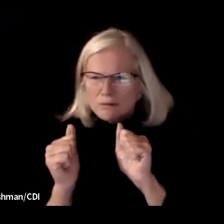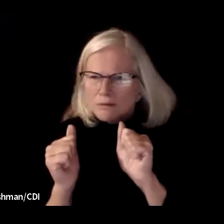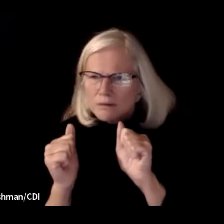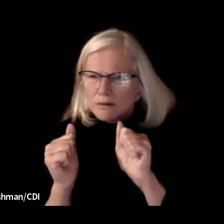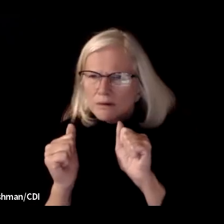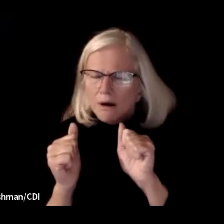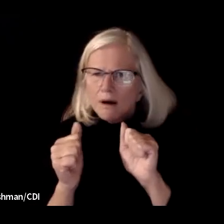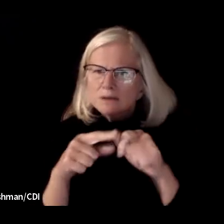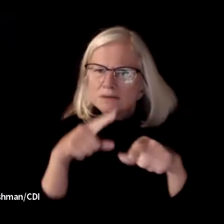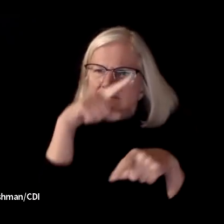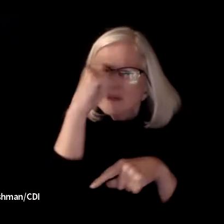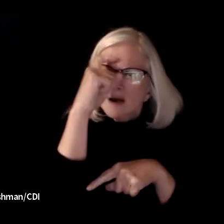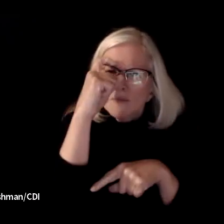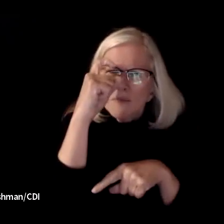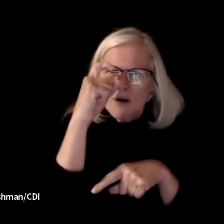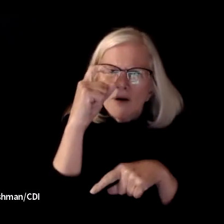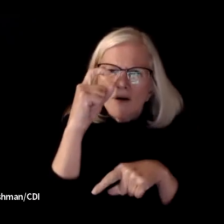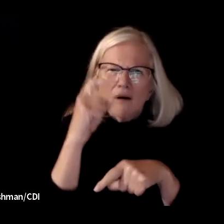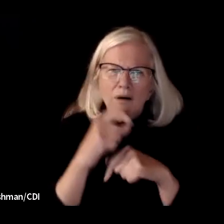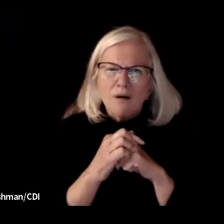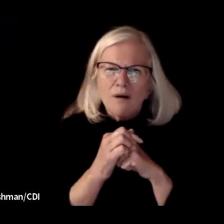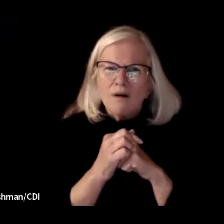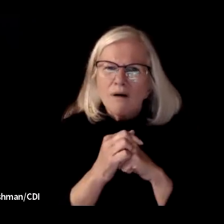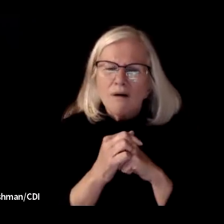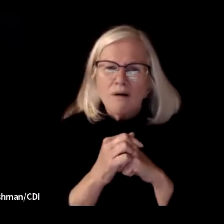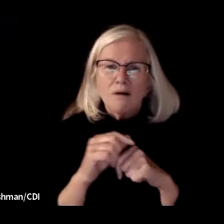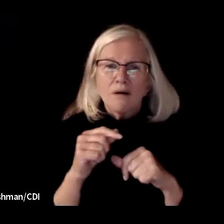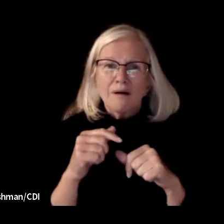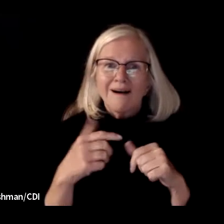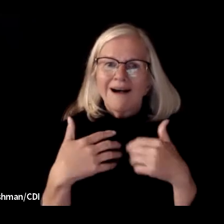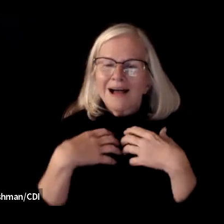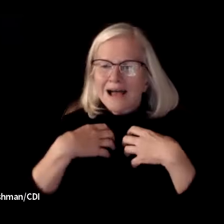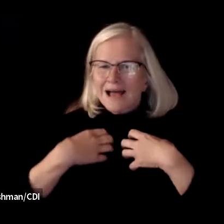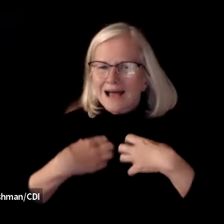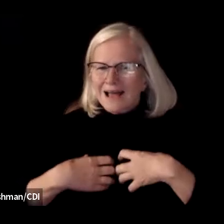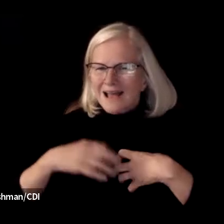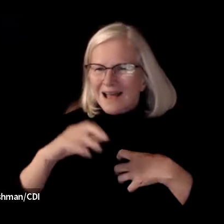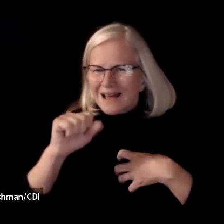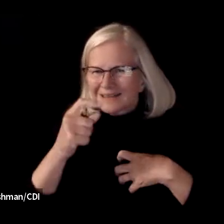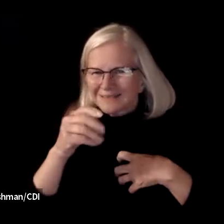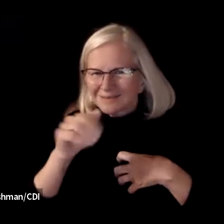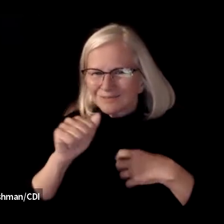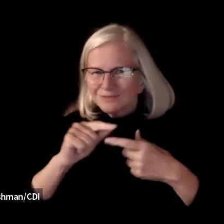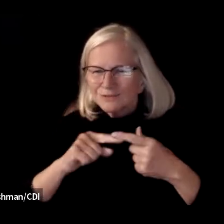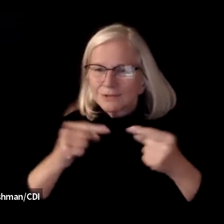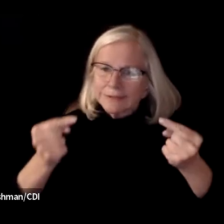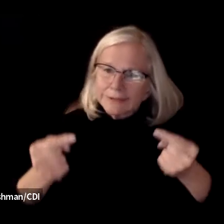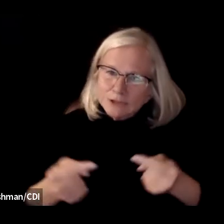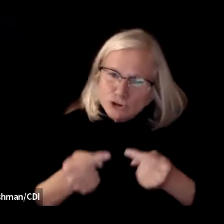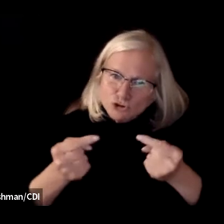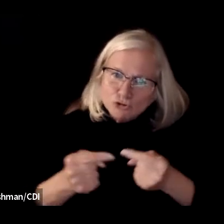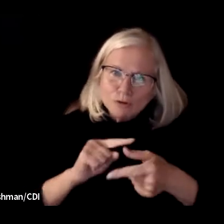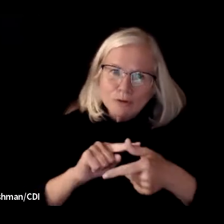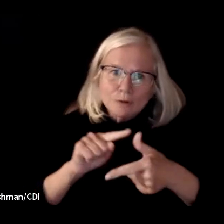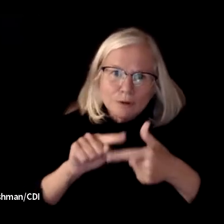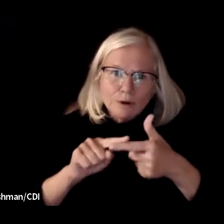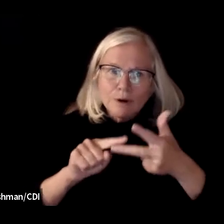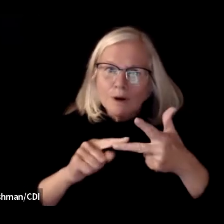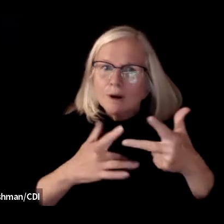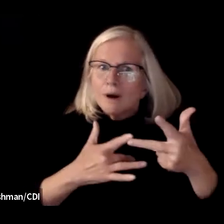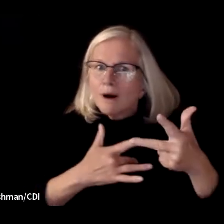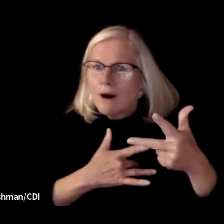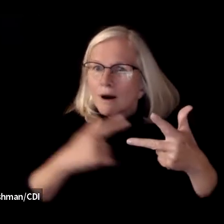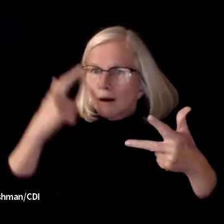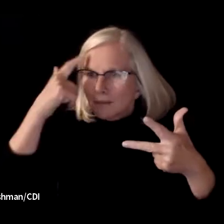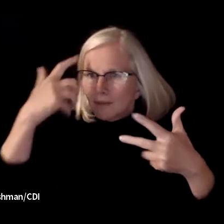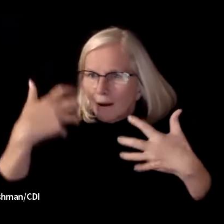and expected seasonal increases in asthma and injury, a really heartbreaking rise in acute mental health issues, and